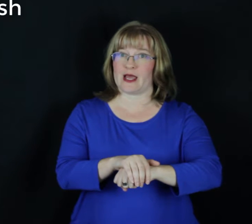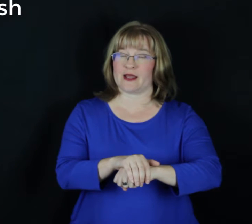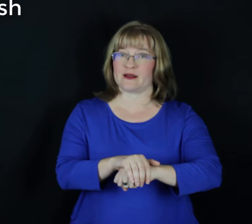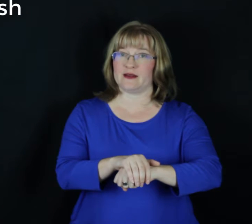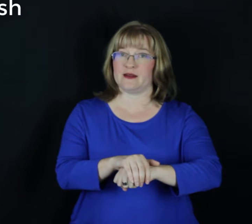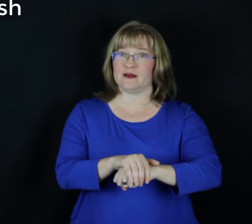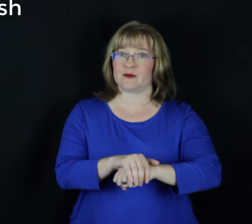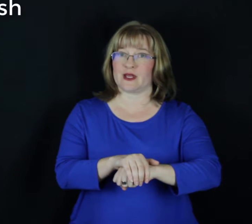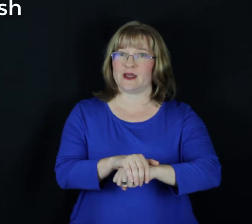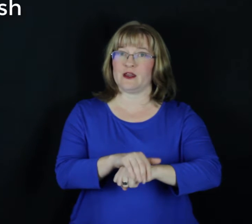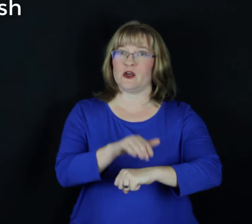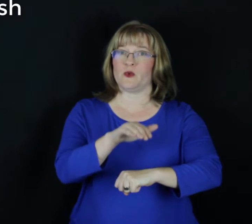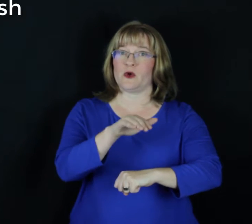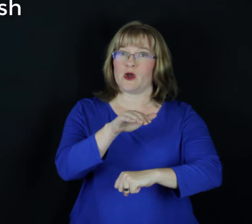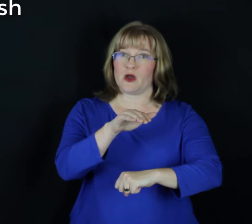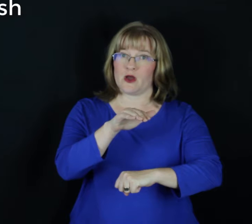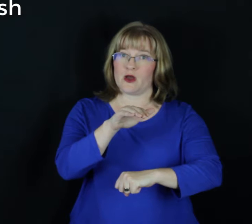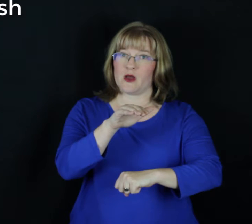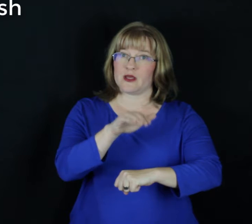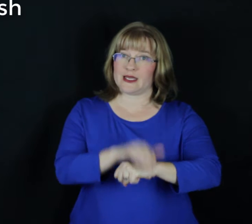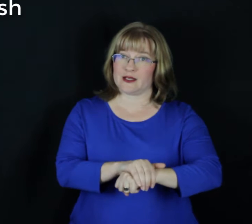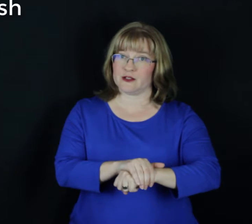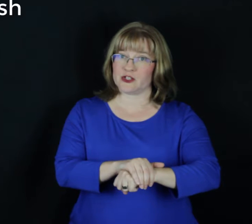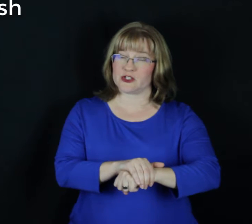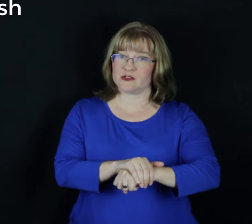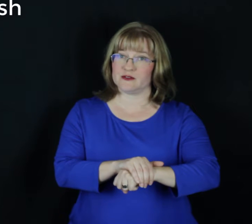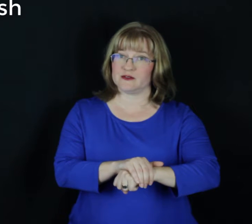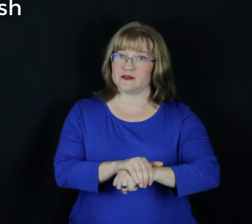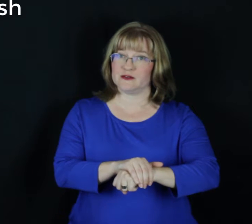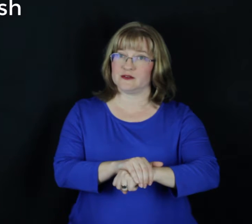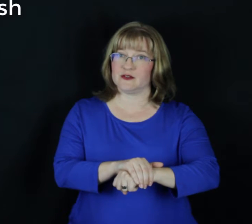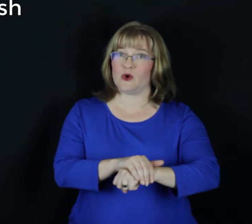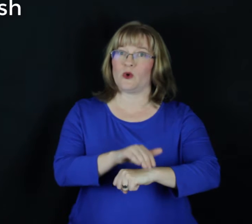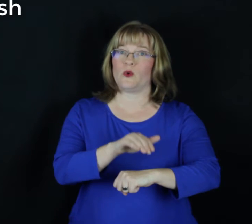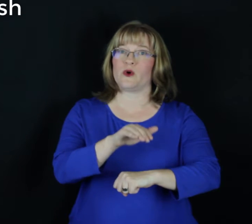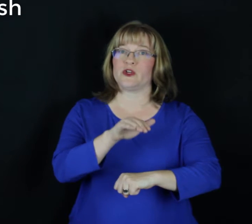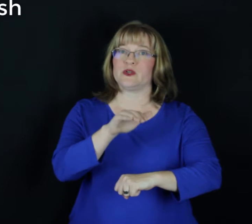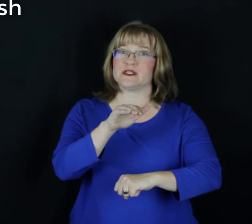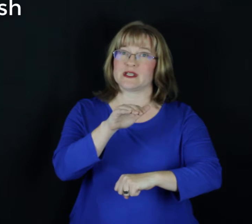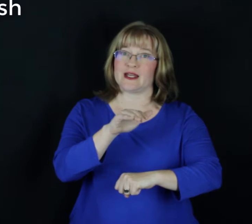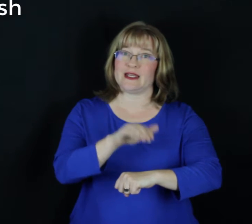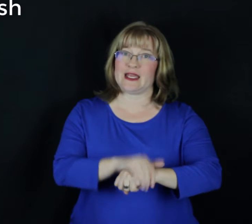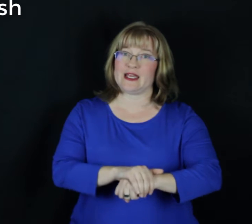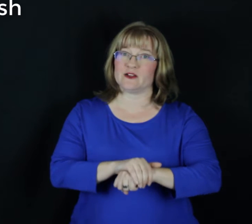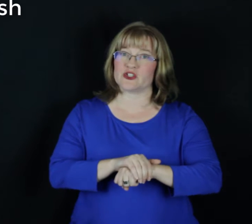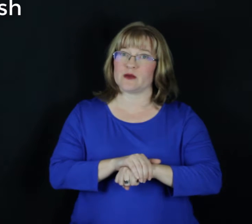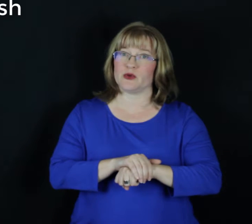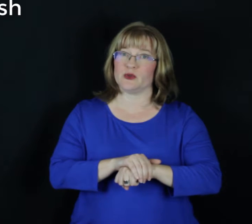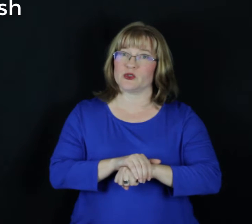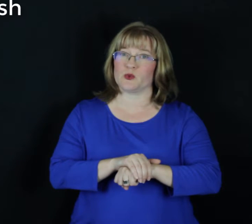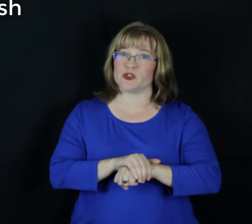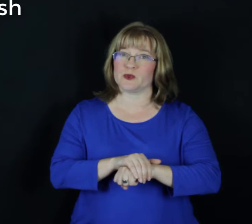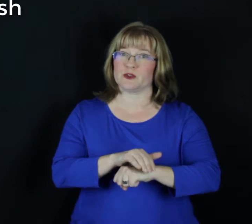back. Okay? English, or you can sign English and pull it towards you a little